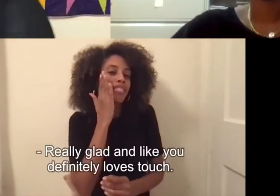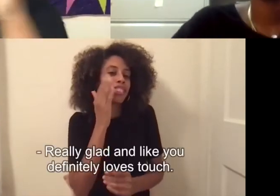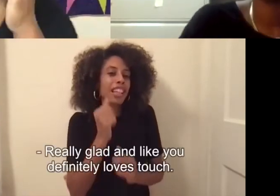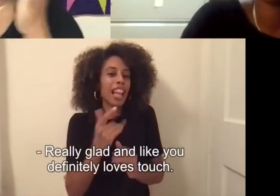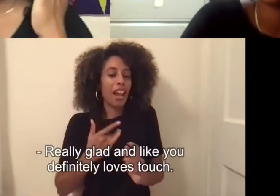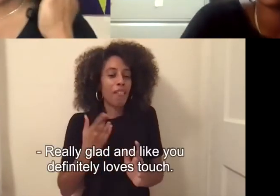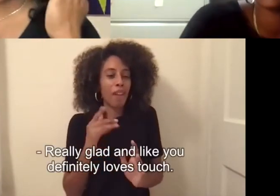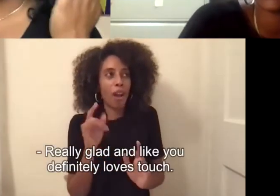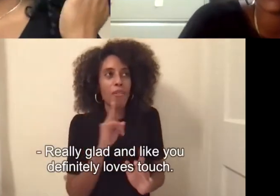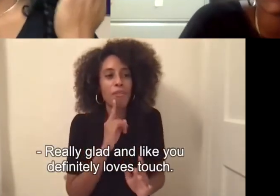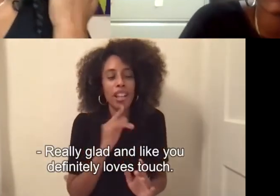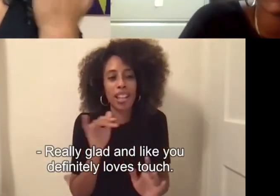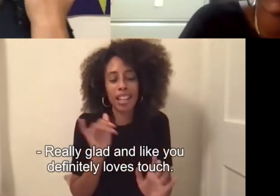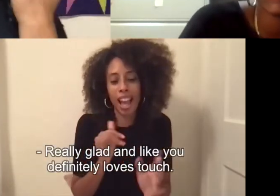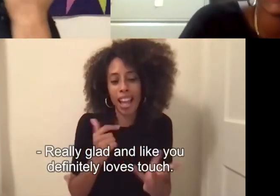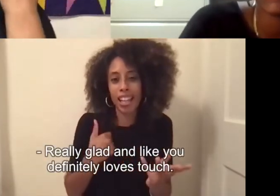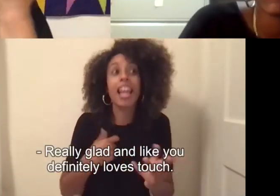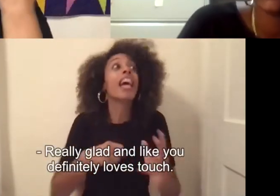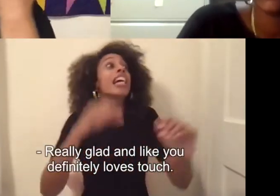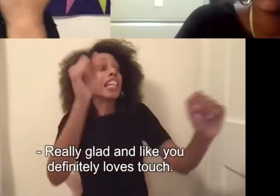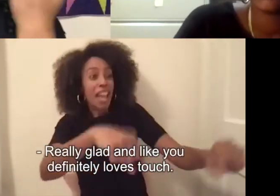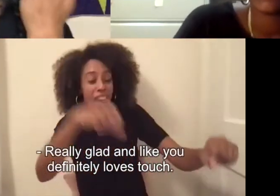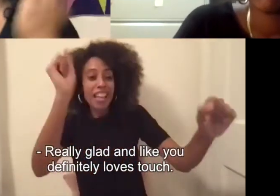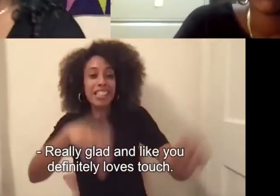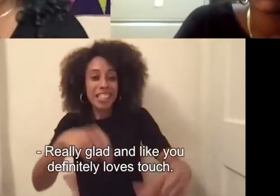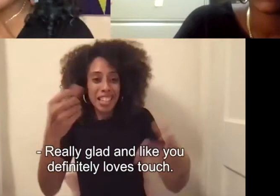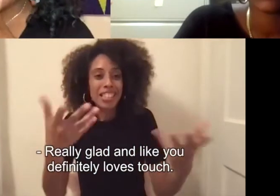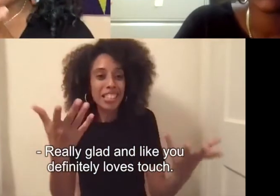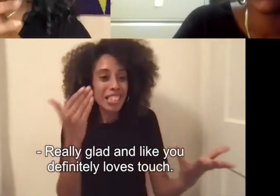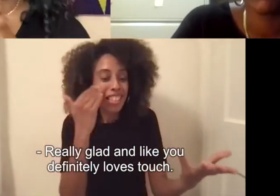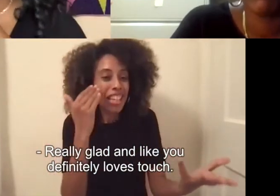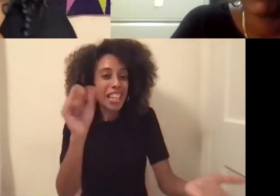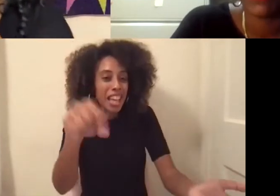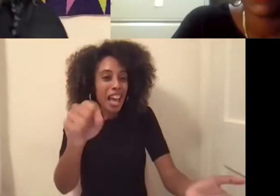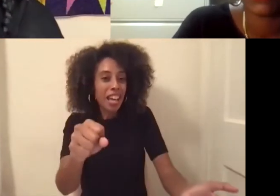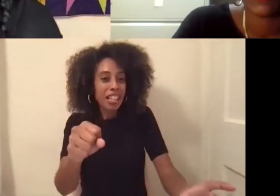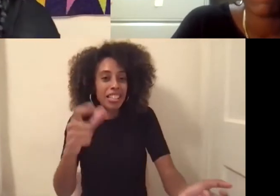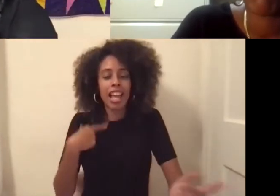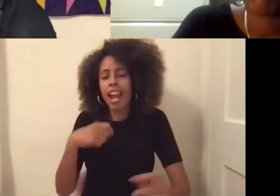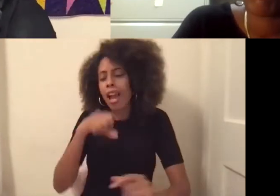really grounding. And I do definitely love, touch.